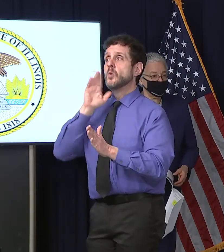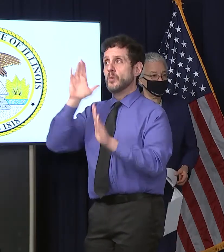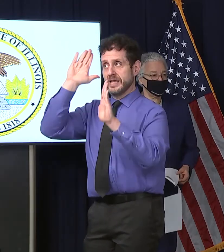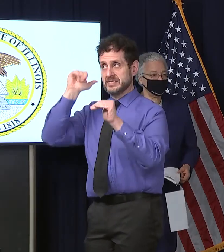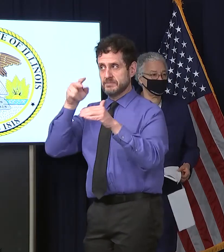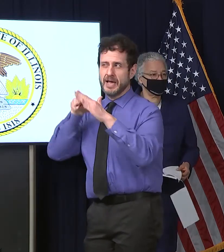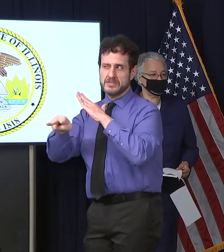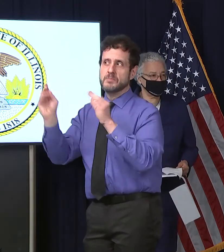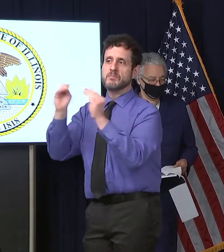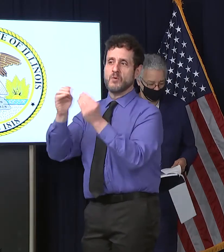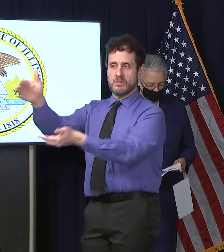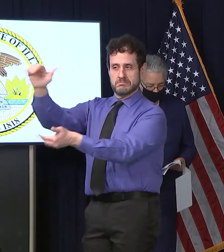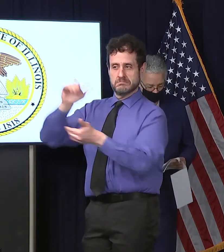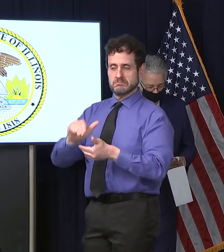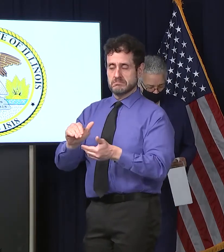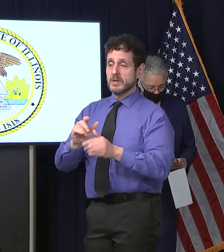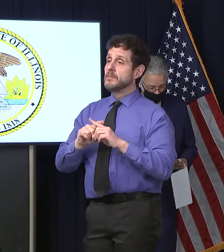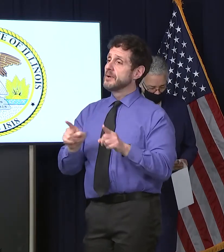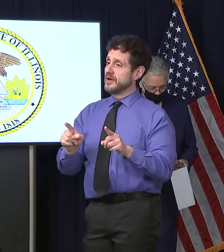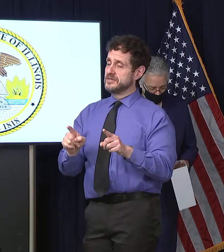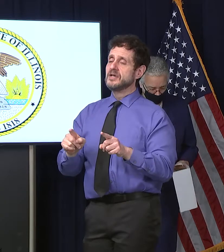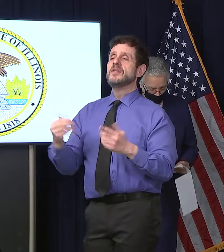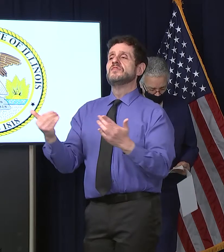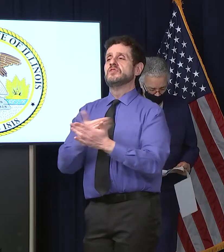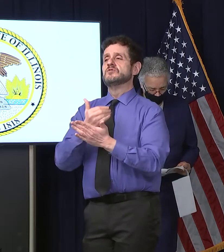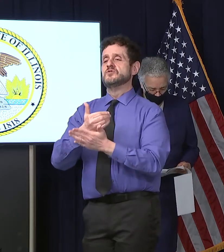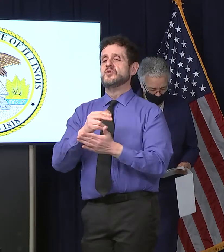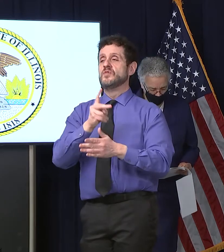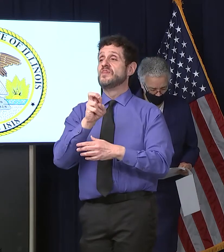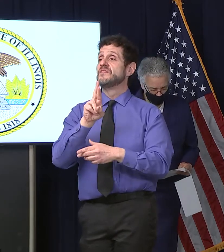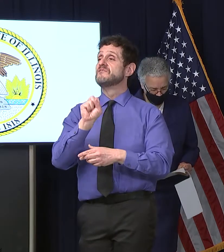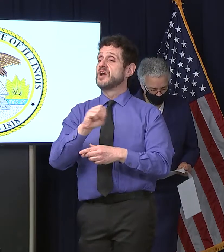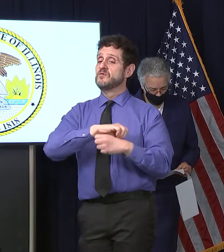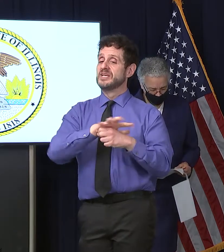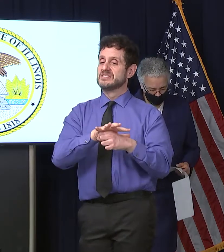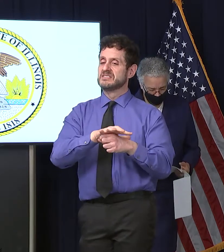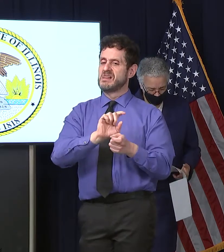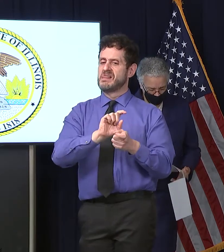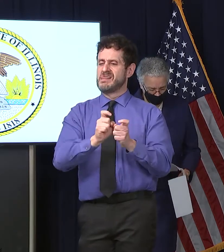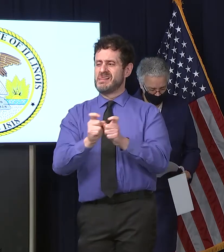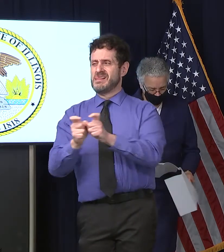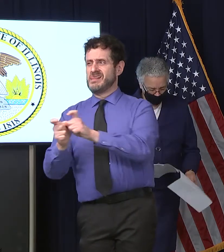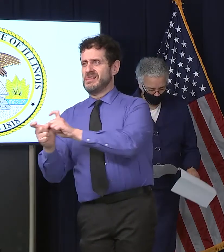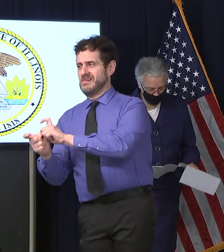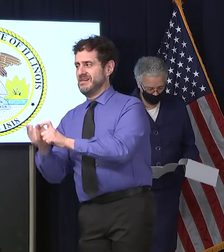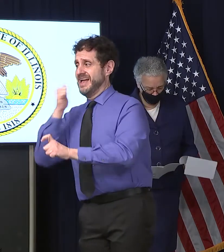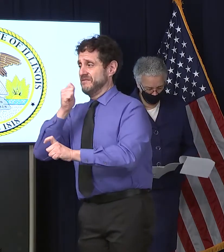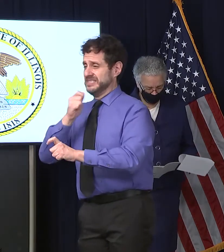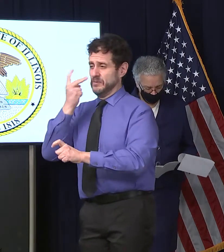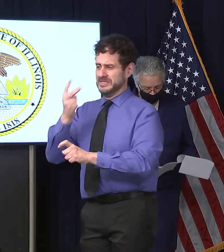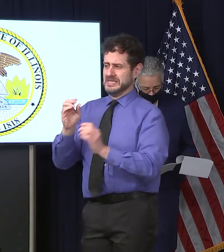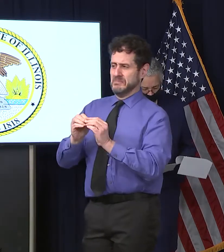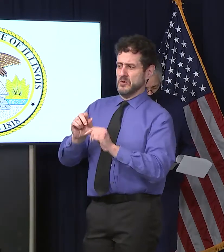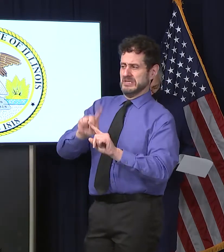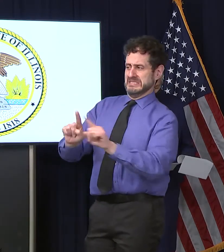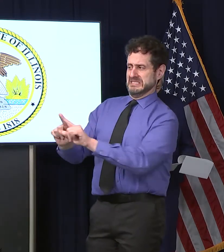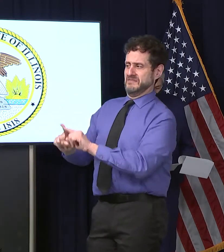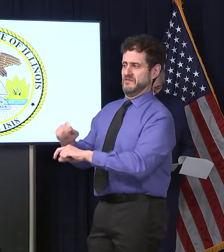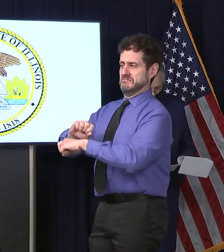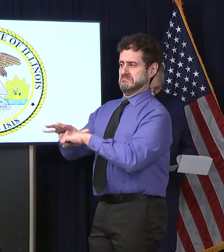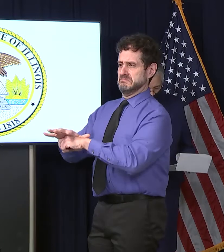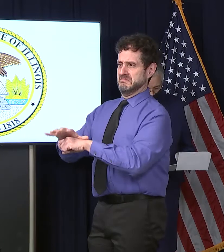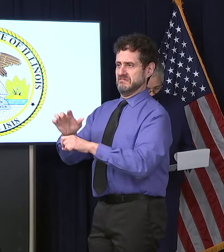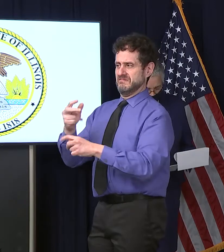New mutations of this virus are being detected every day. We are truly in a race against time to get people vaccinated before this